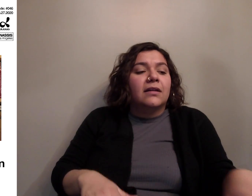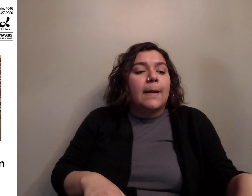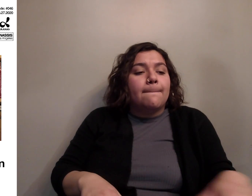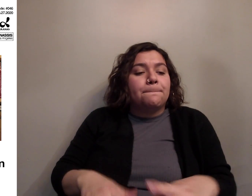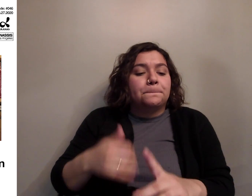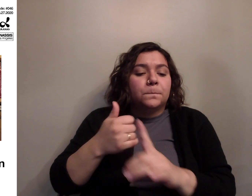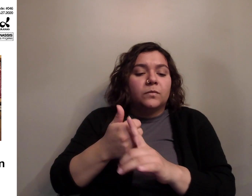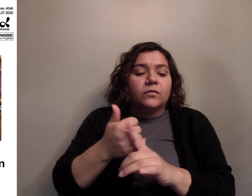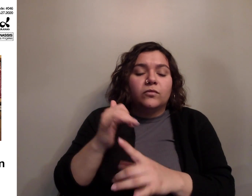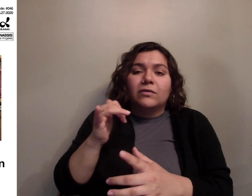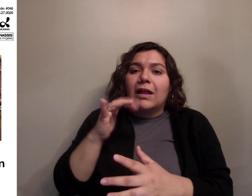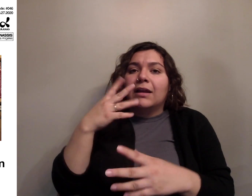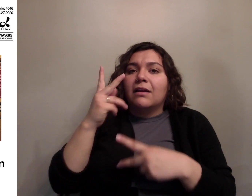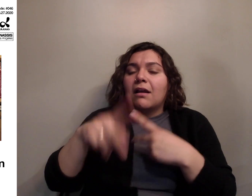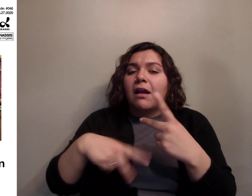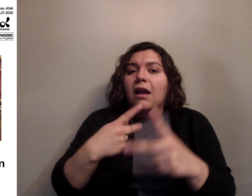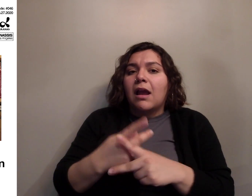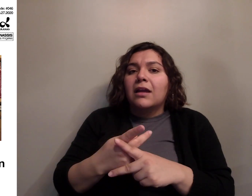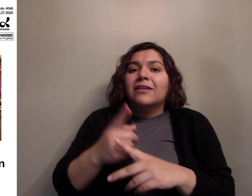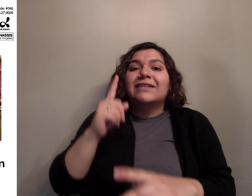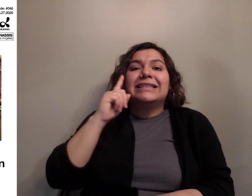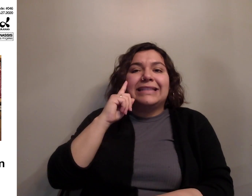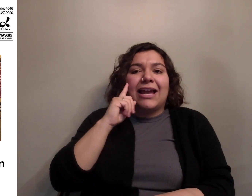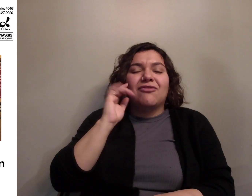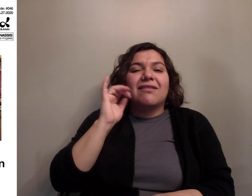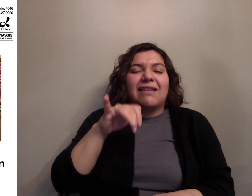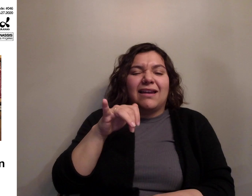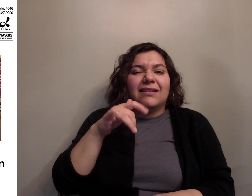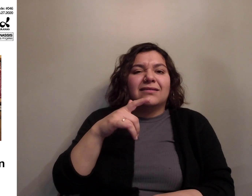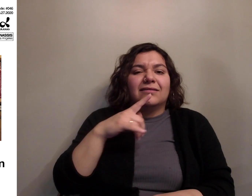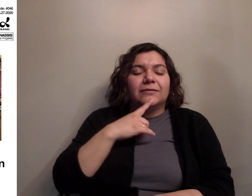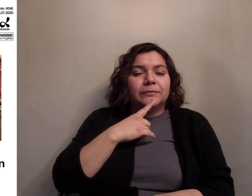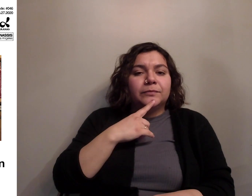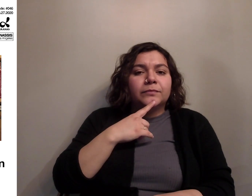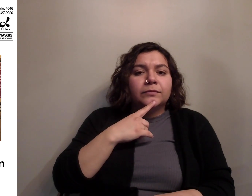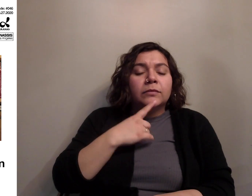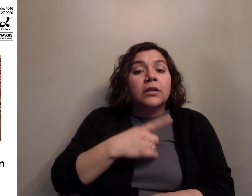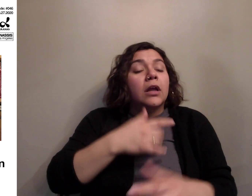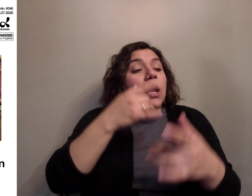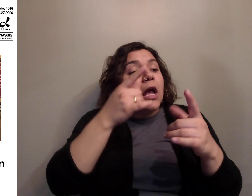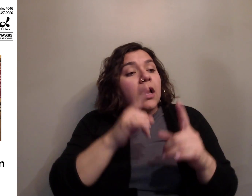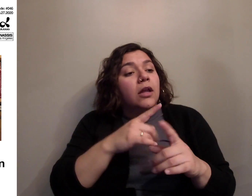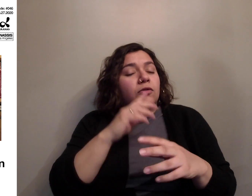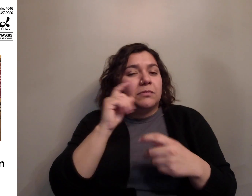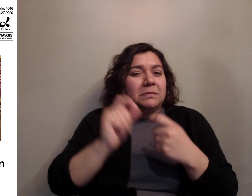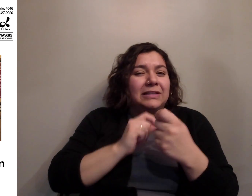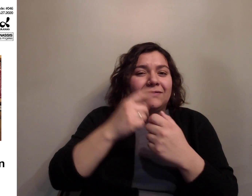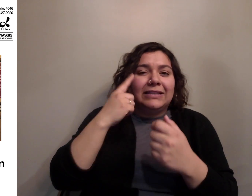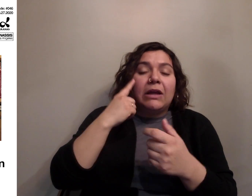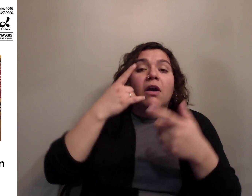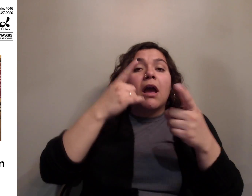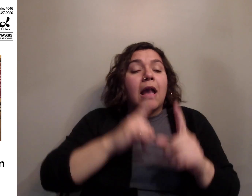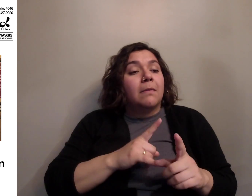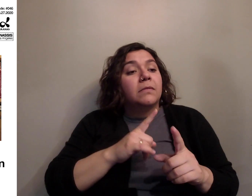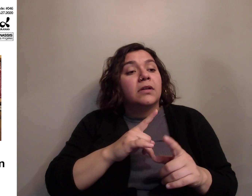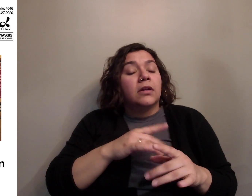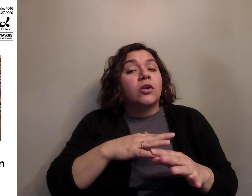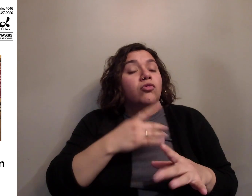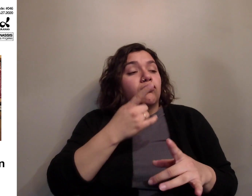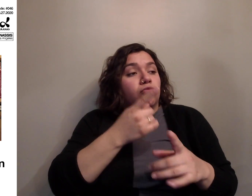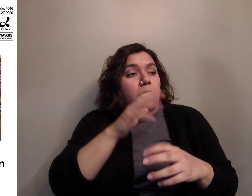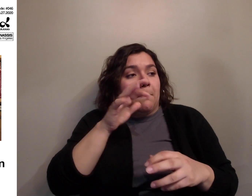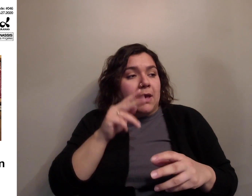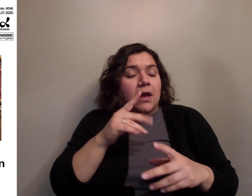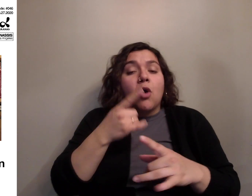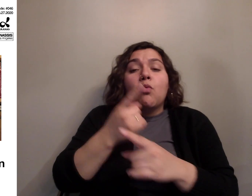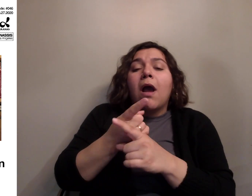It wasn't silence. It was a kind of sounding emptiness, which is in fact exactly